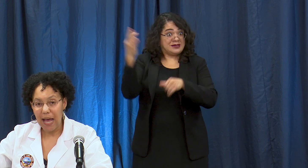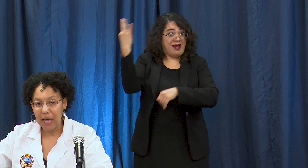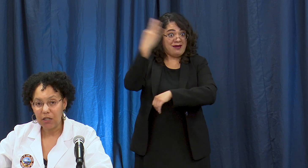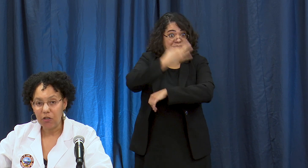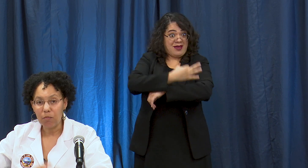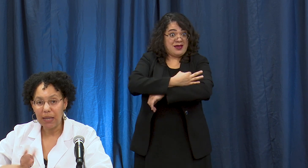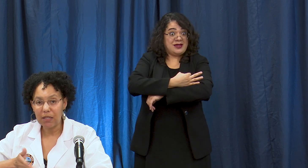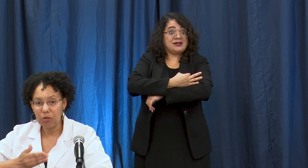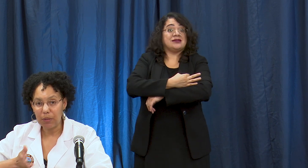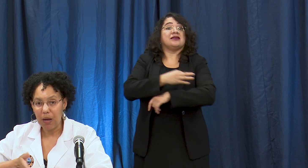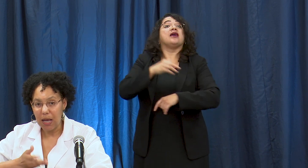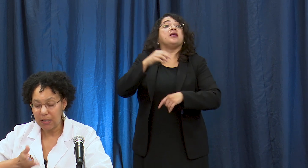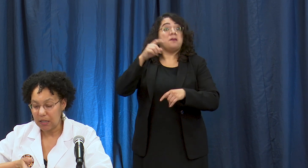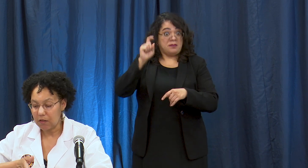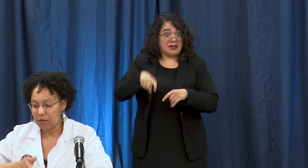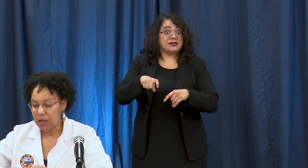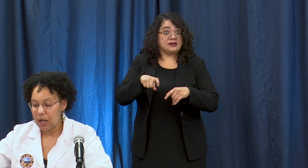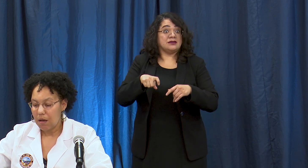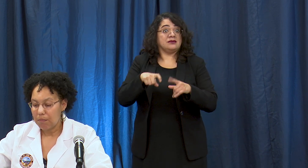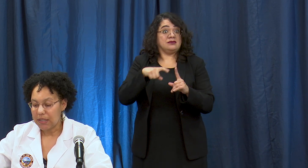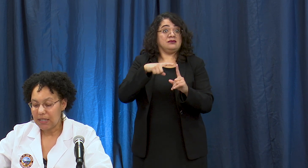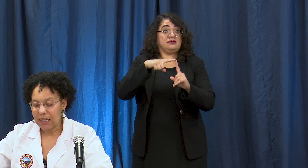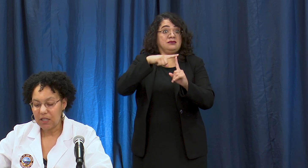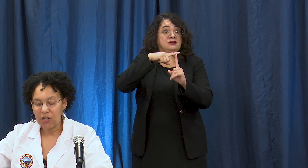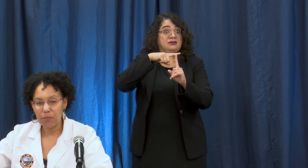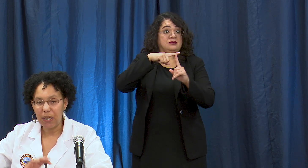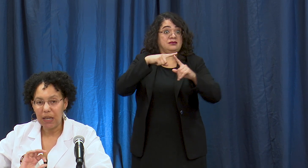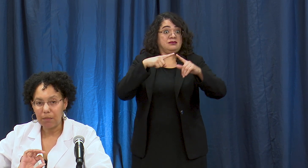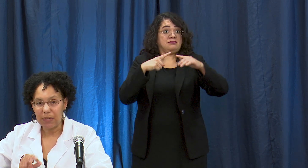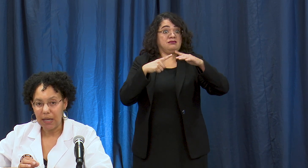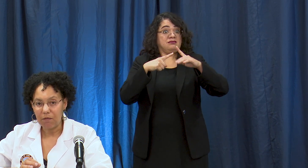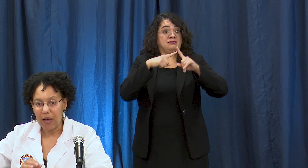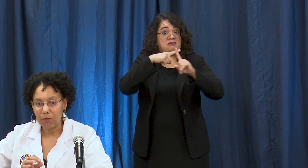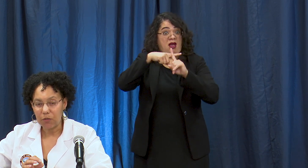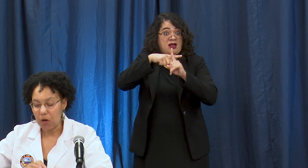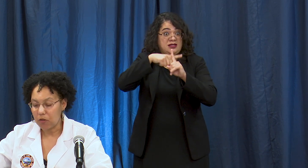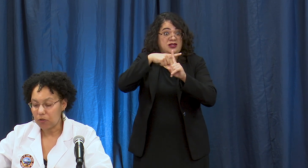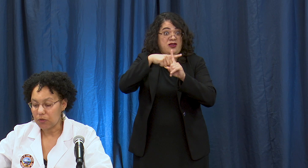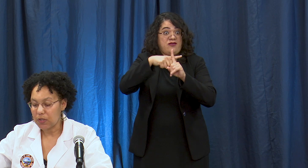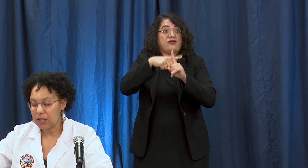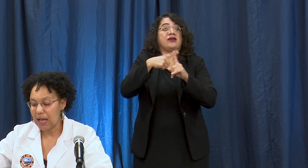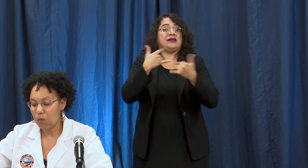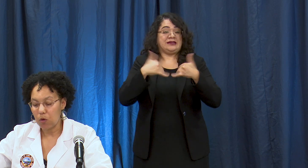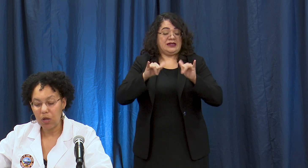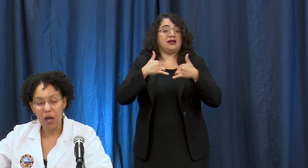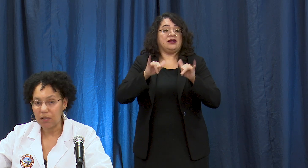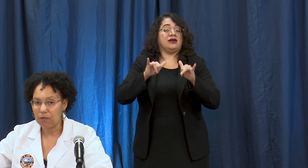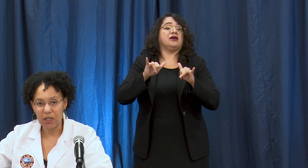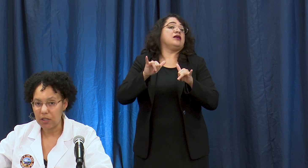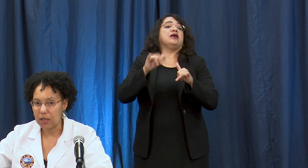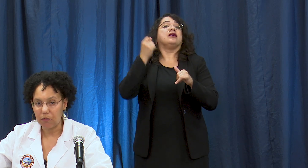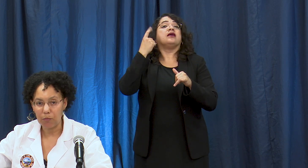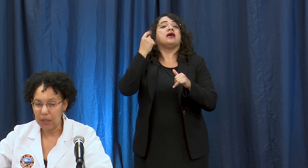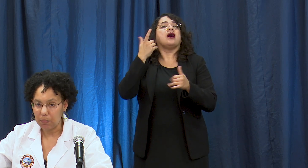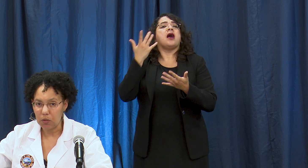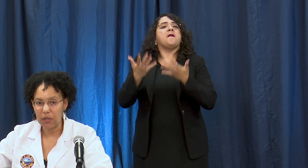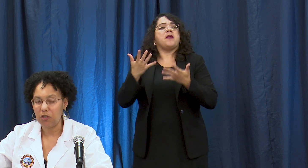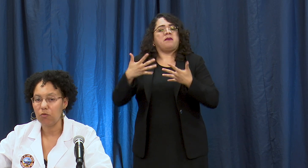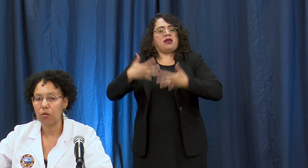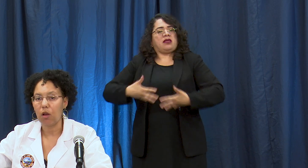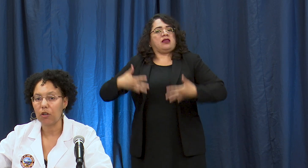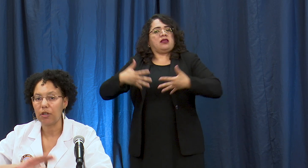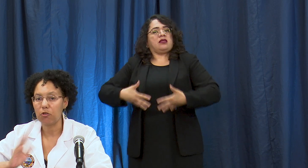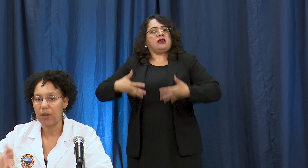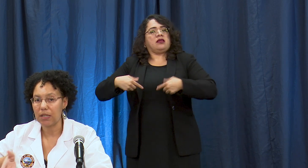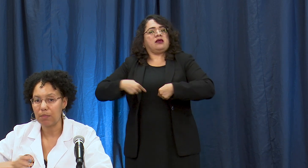After that, you might still be positive, but the test is just picking up dead virus particles that won't cause infection in other people, and